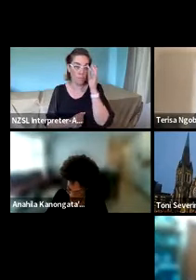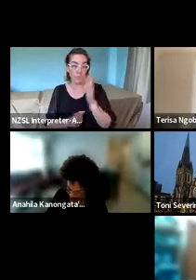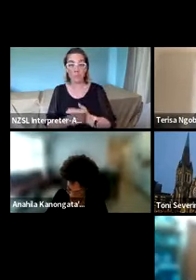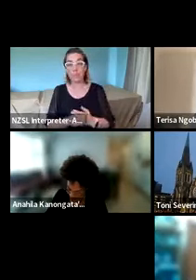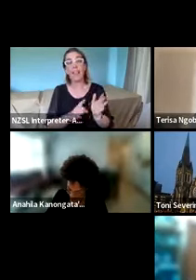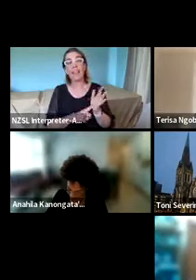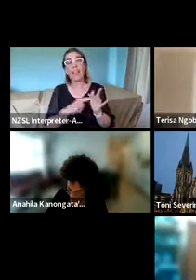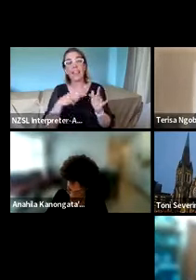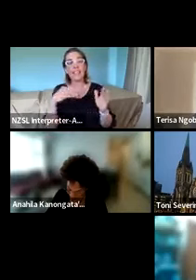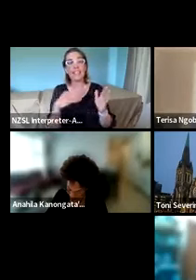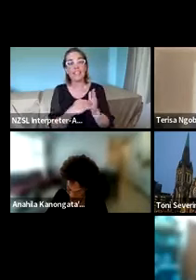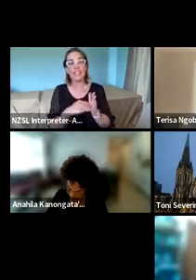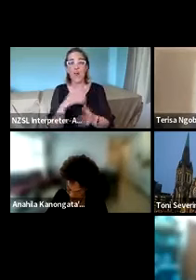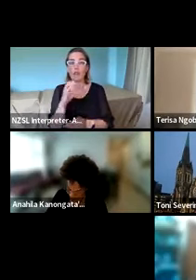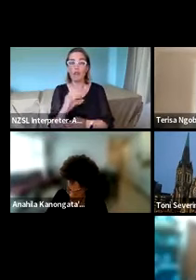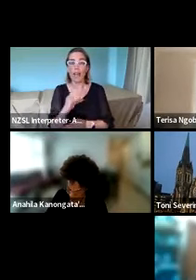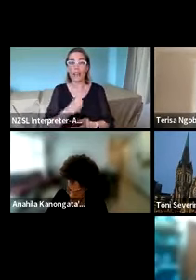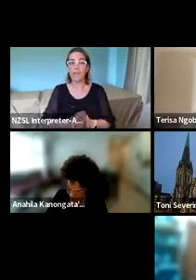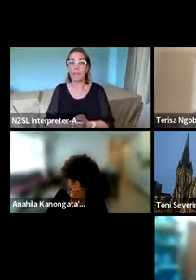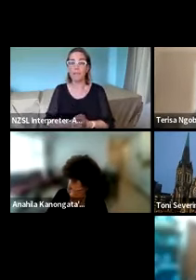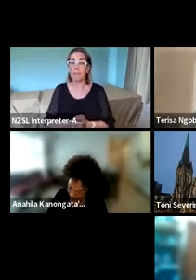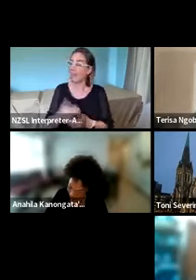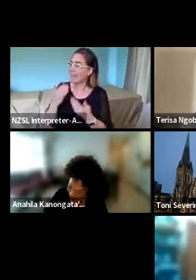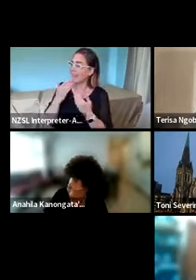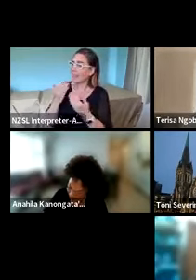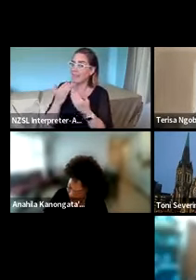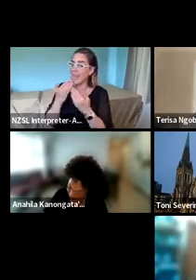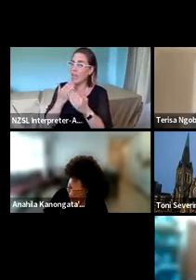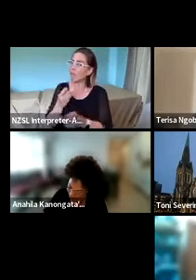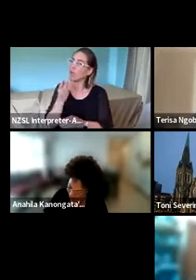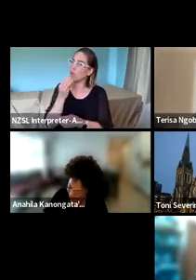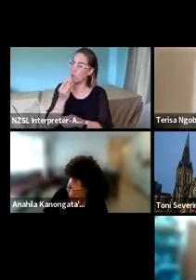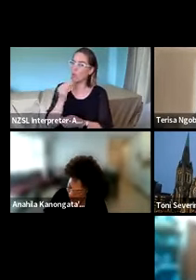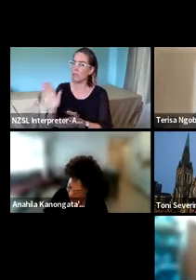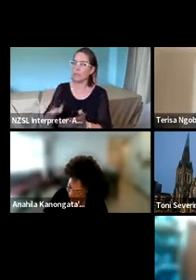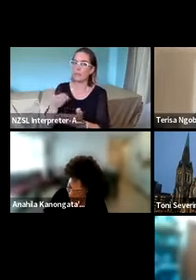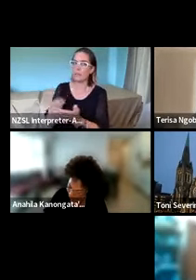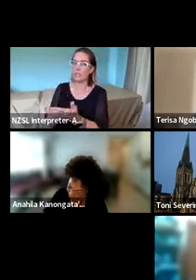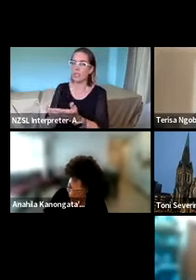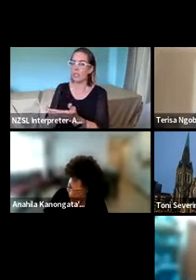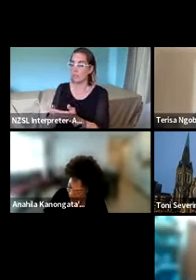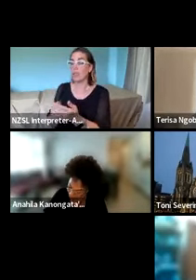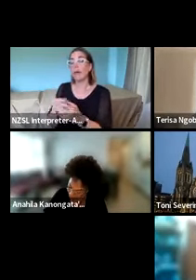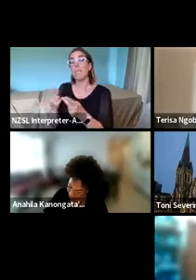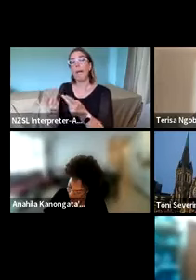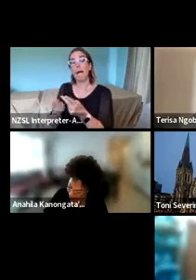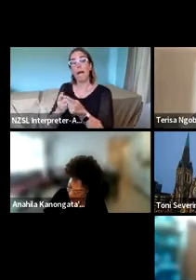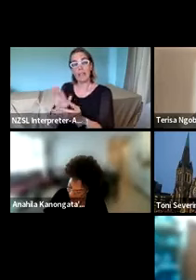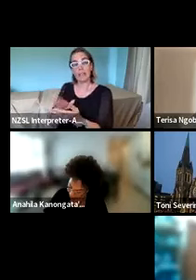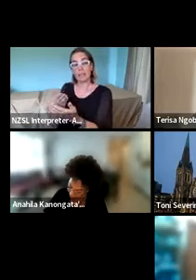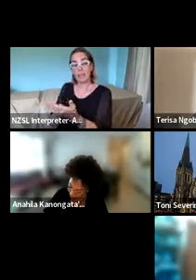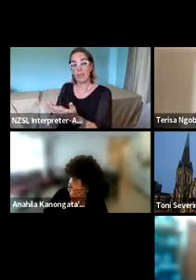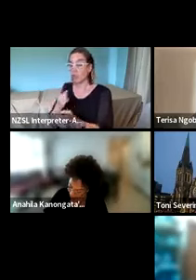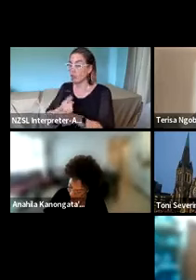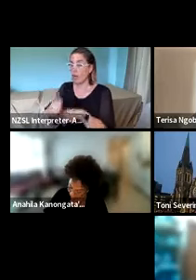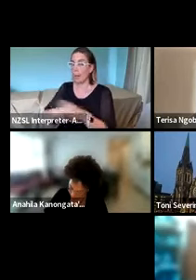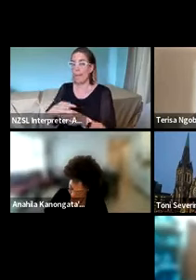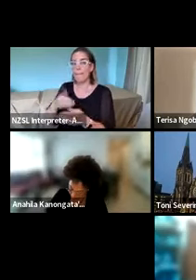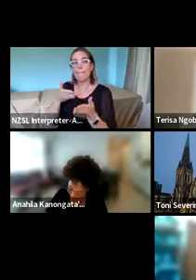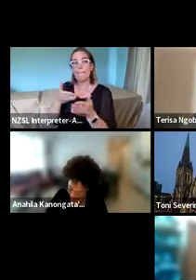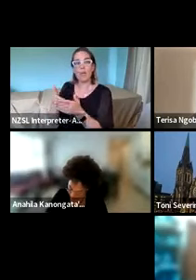Liz. Okay, thanks, Chris, for a really useful submission. A number of the other submitters have been talking about a barriers